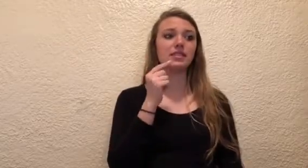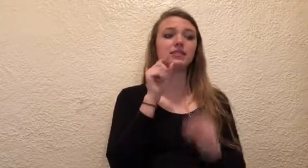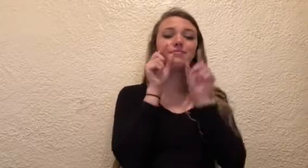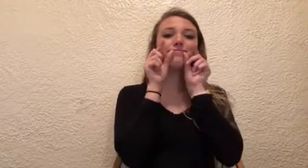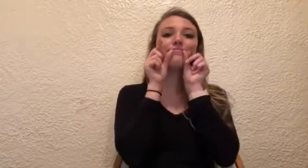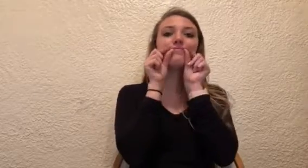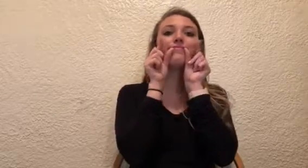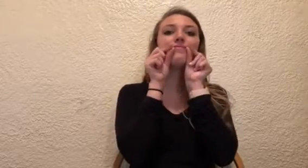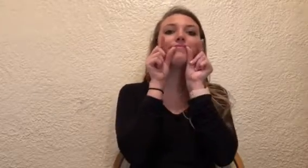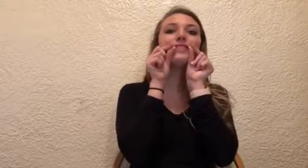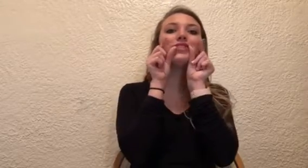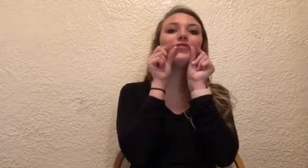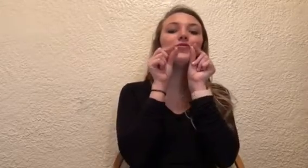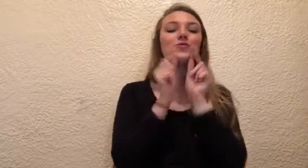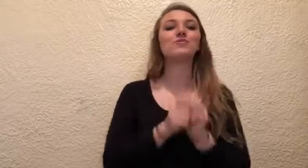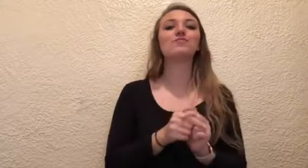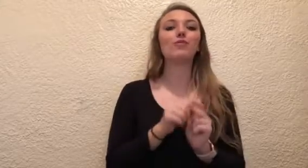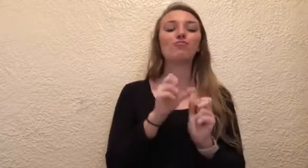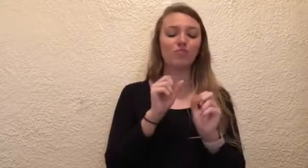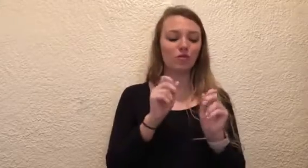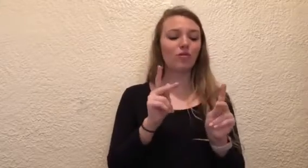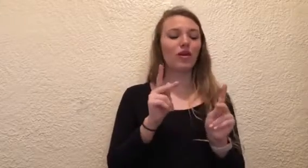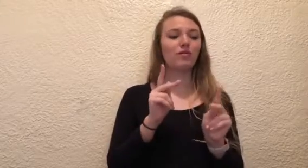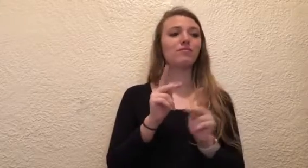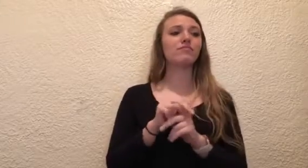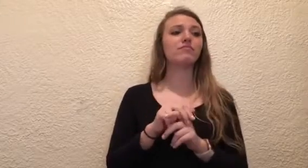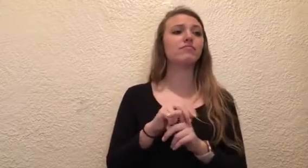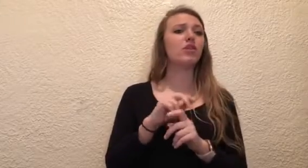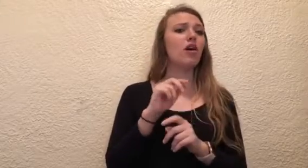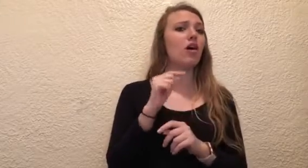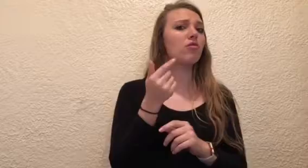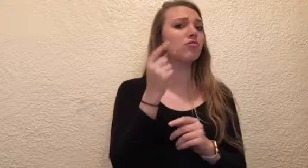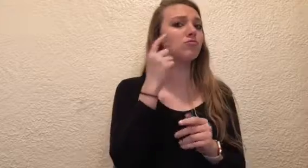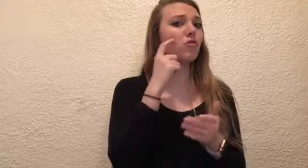Okay. All right. What else did you notice and see? Isabel?